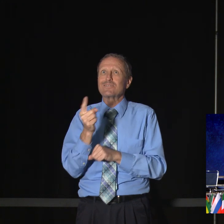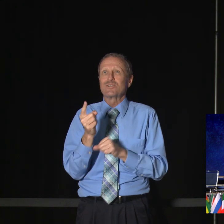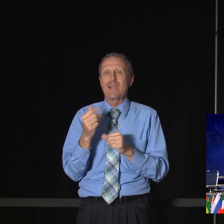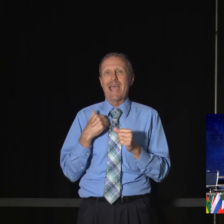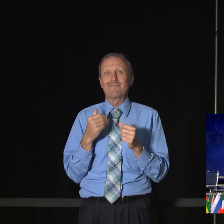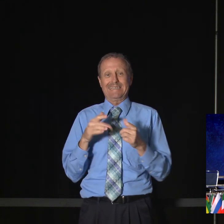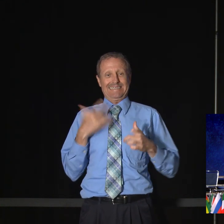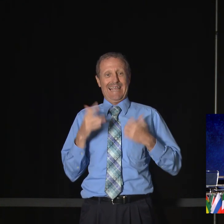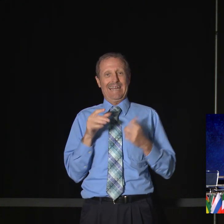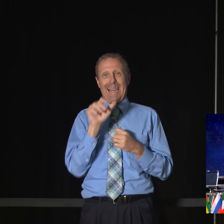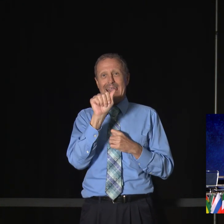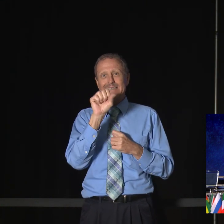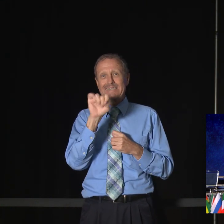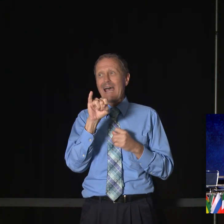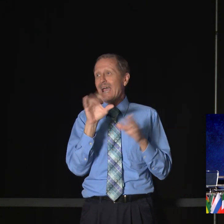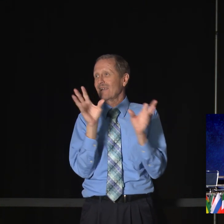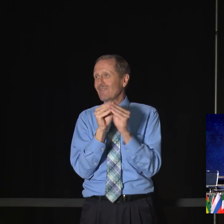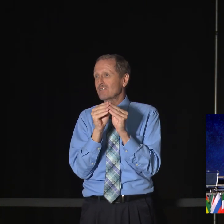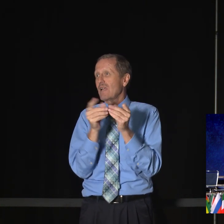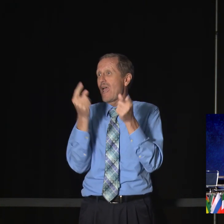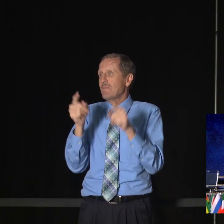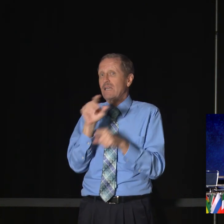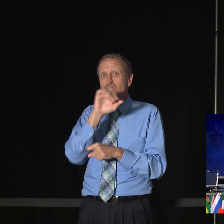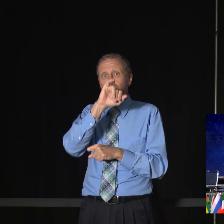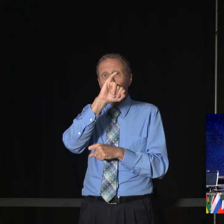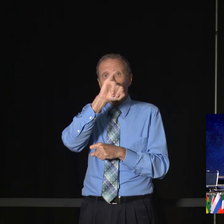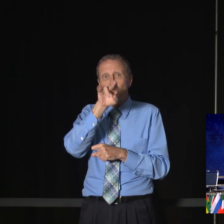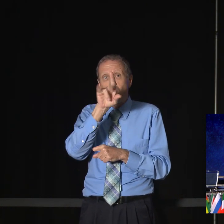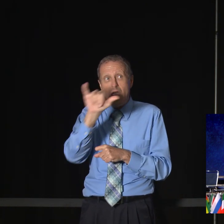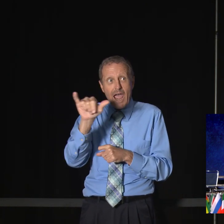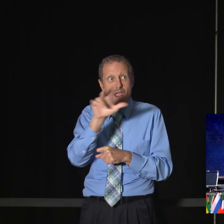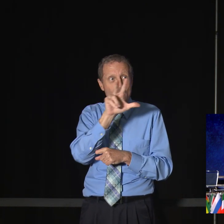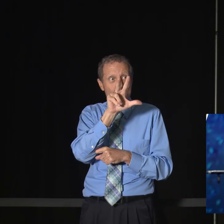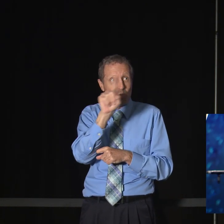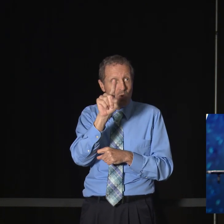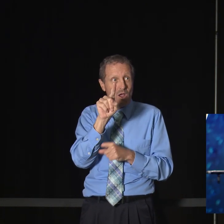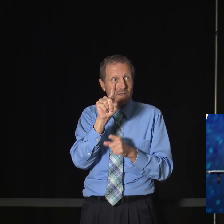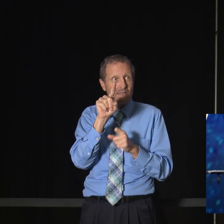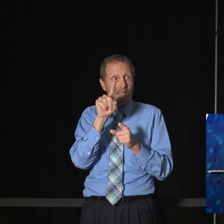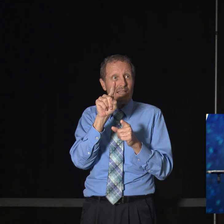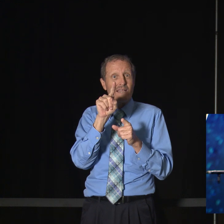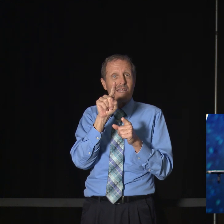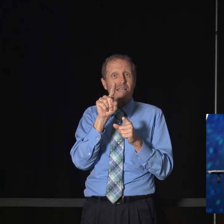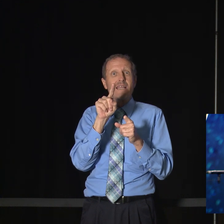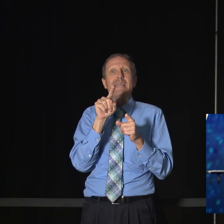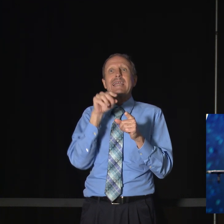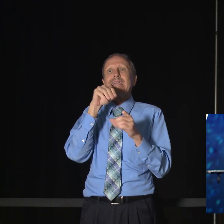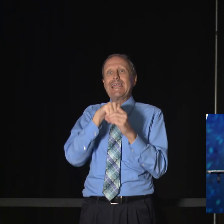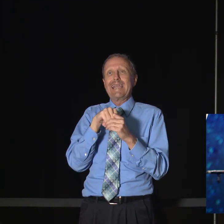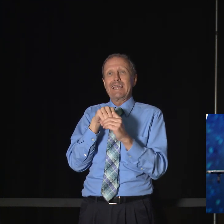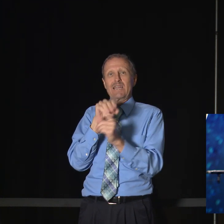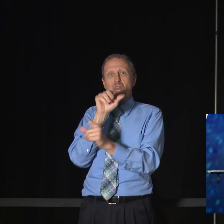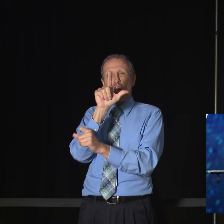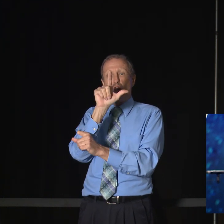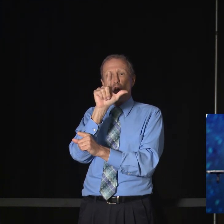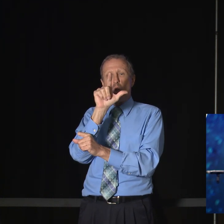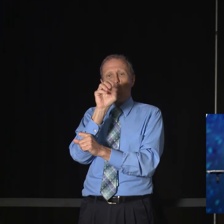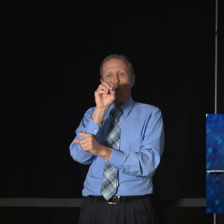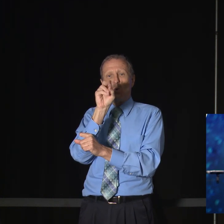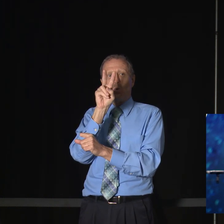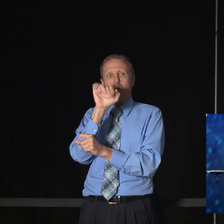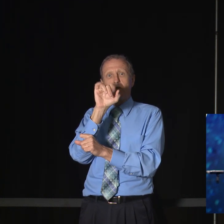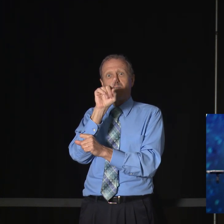next year, we have an exciting ASI convention happening July 31 to August 3rd in Louisville, Kentucky. Our theme is